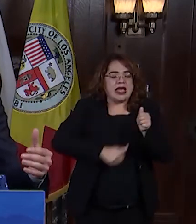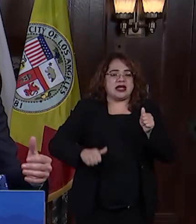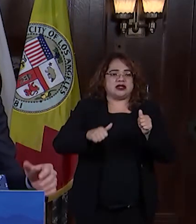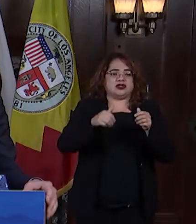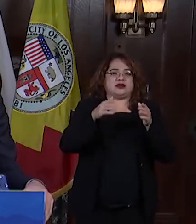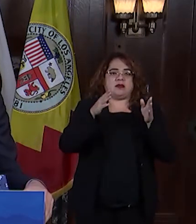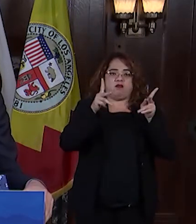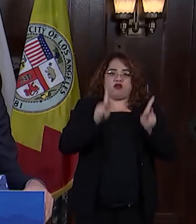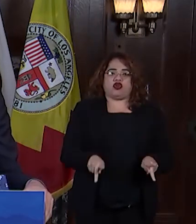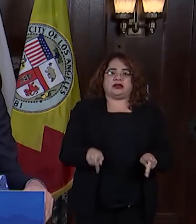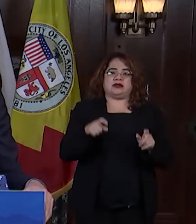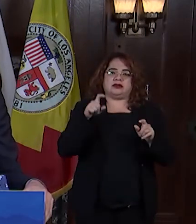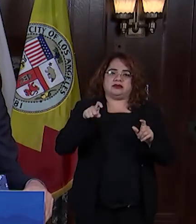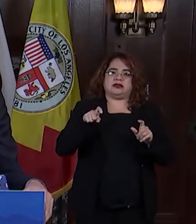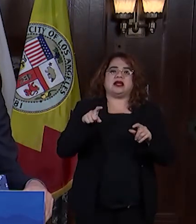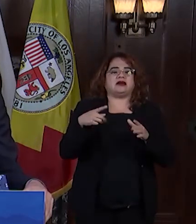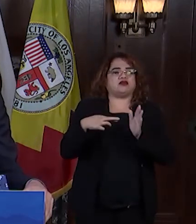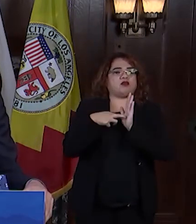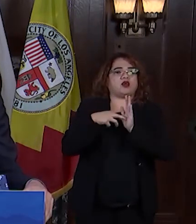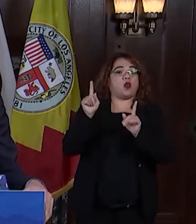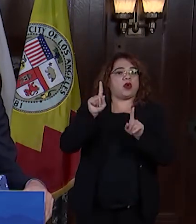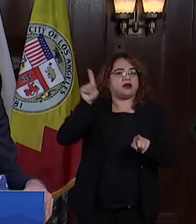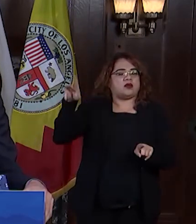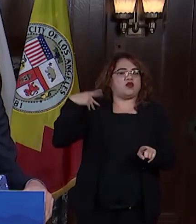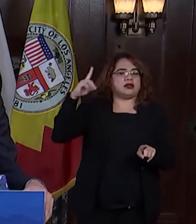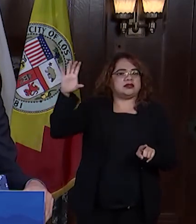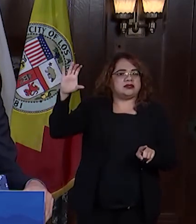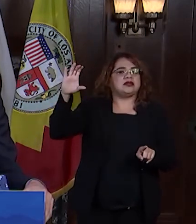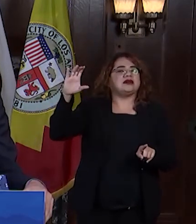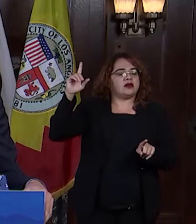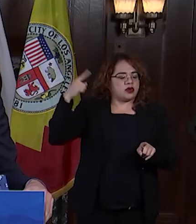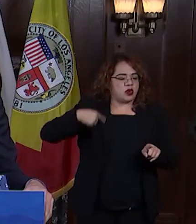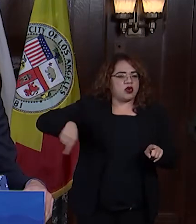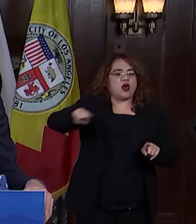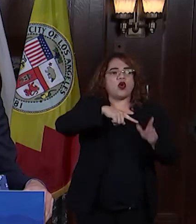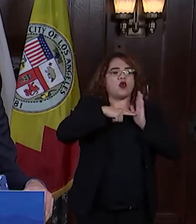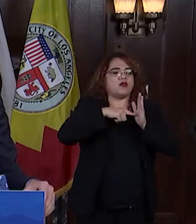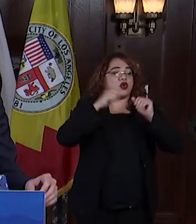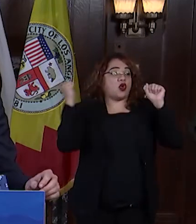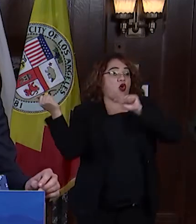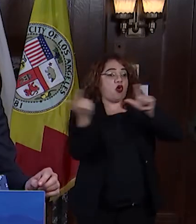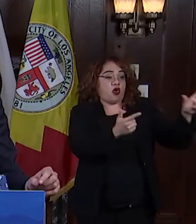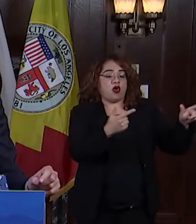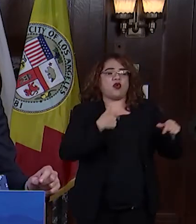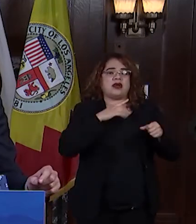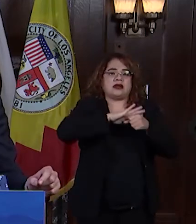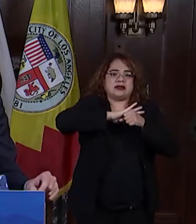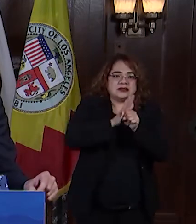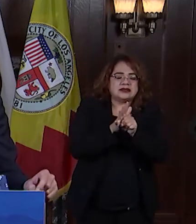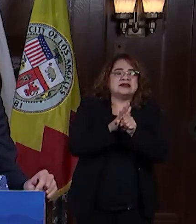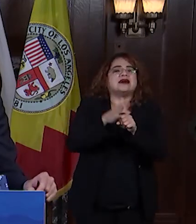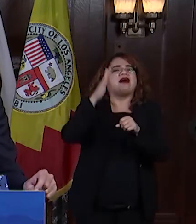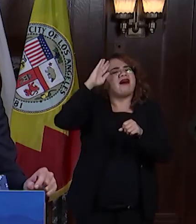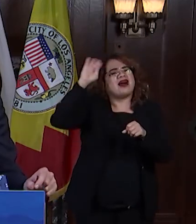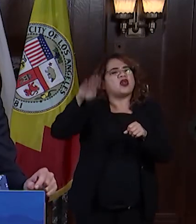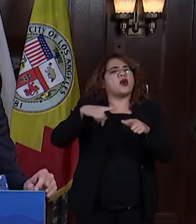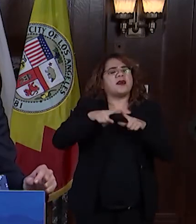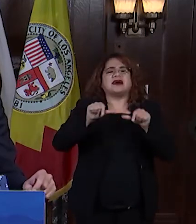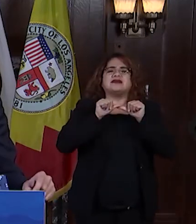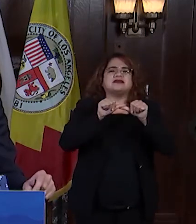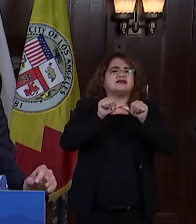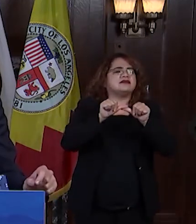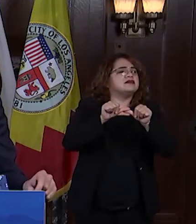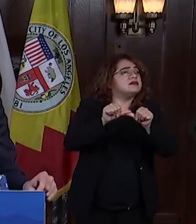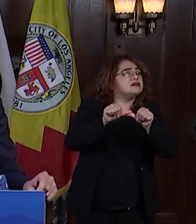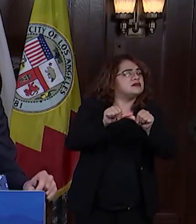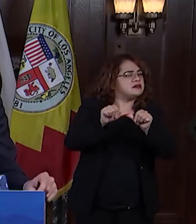for the first responders who are doing things like the testing to keep us alive in COVID-19. That was something that both parties recognized early on in